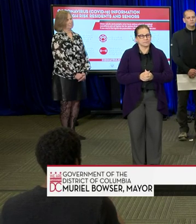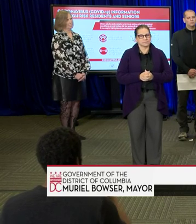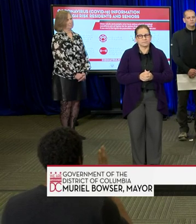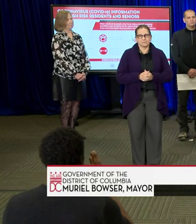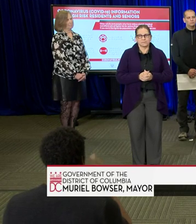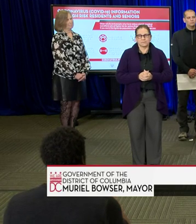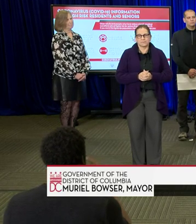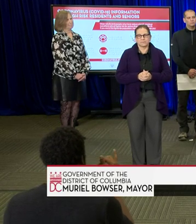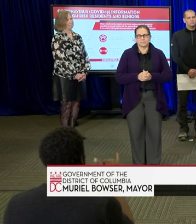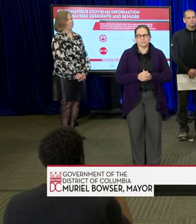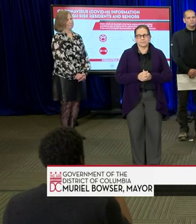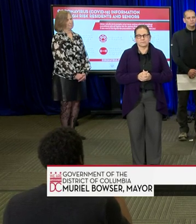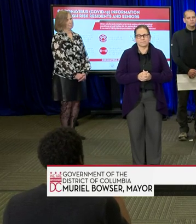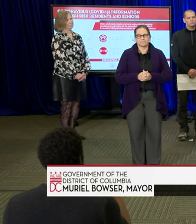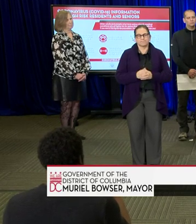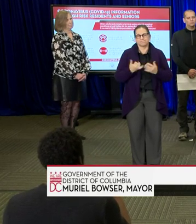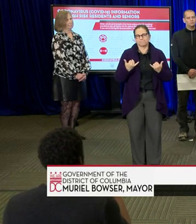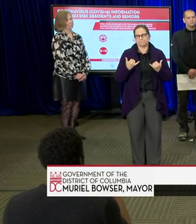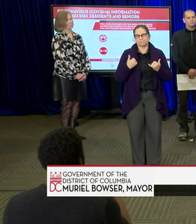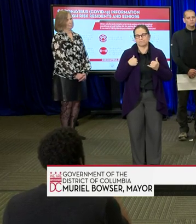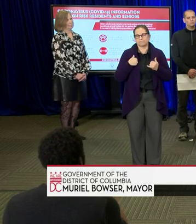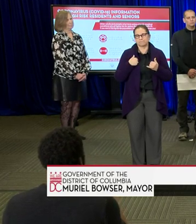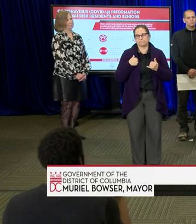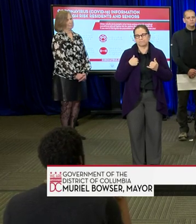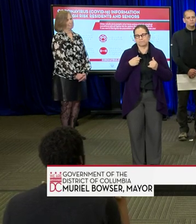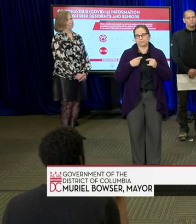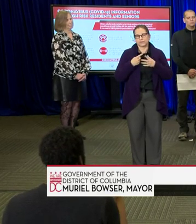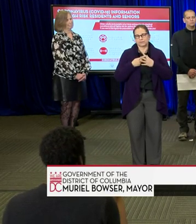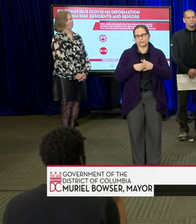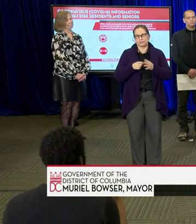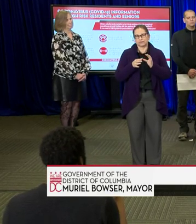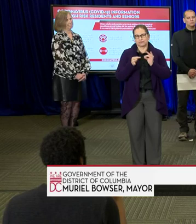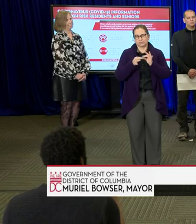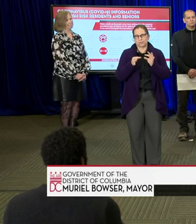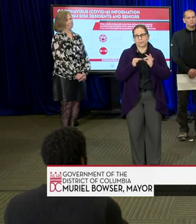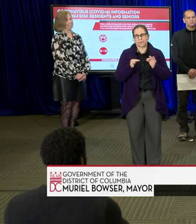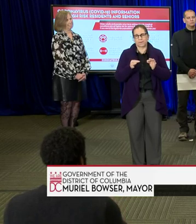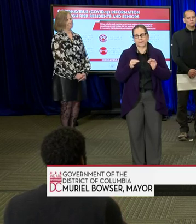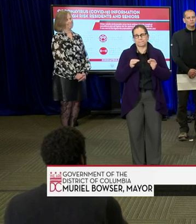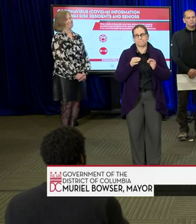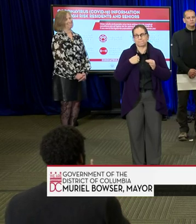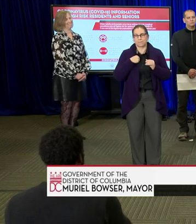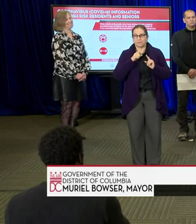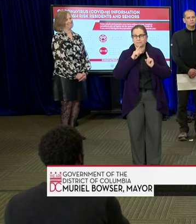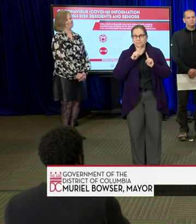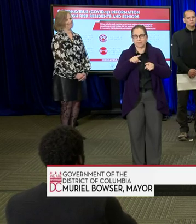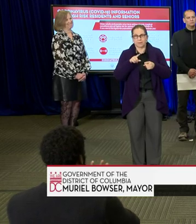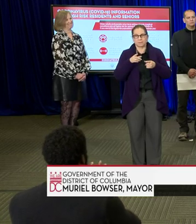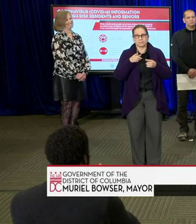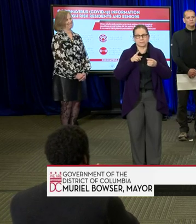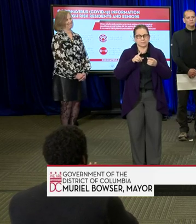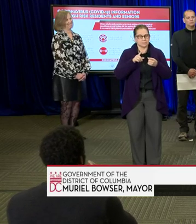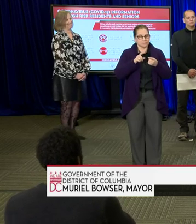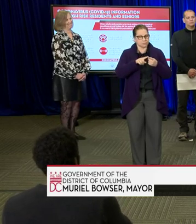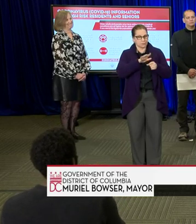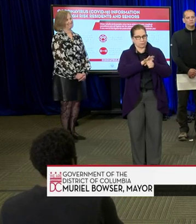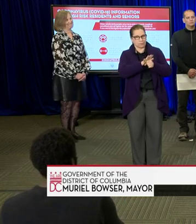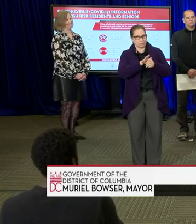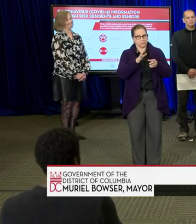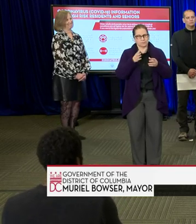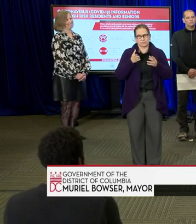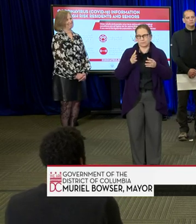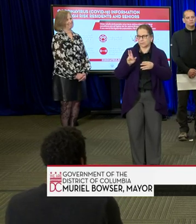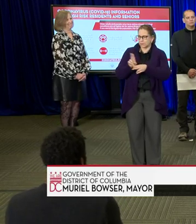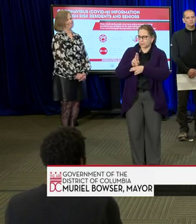will say that as public health responses to pandemics go, as pandemics or